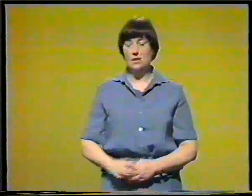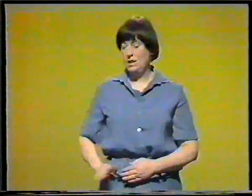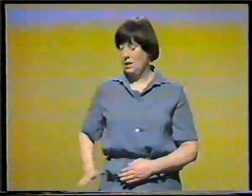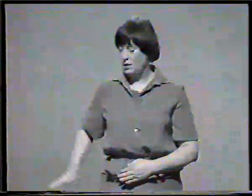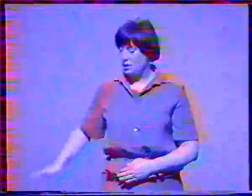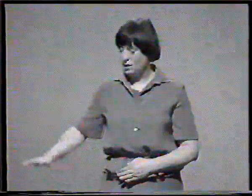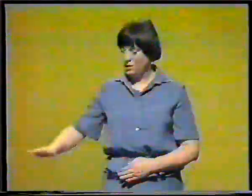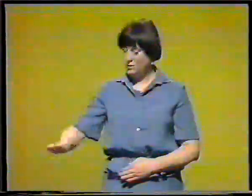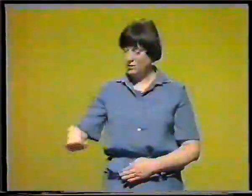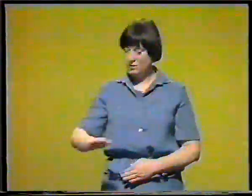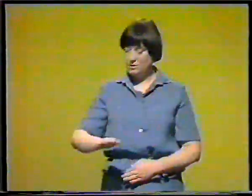Garden.